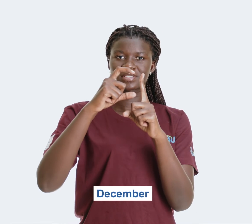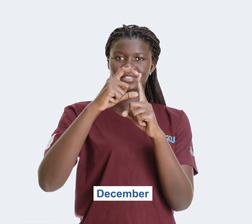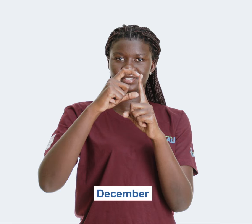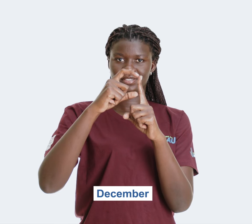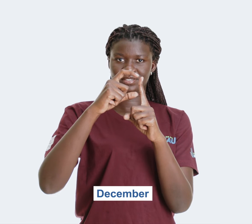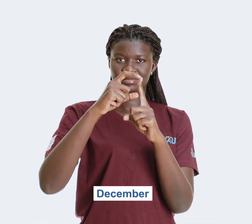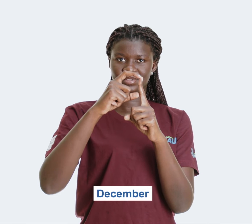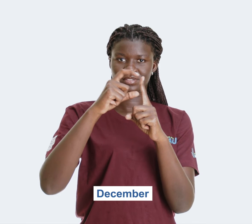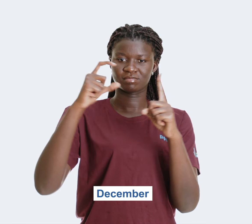and December.